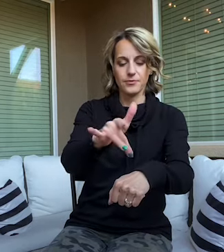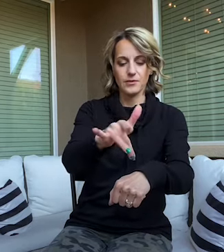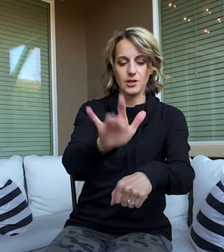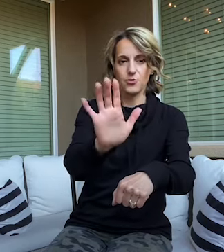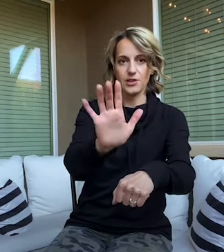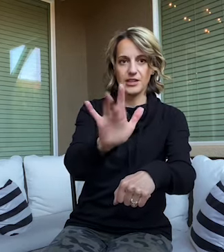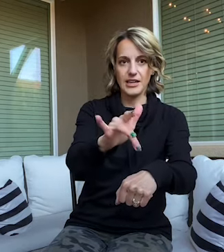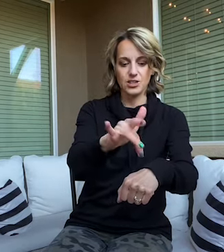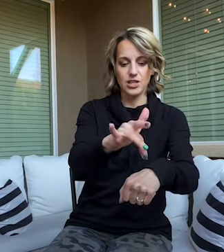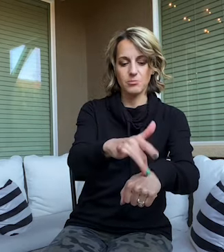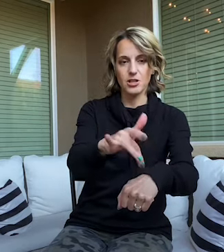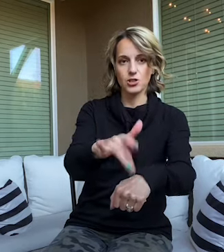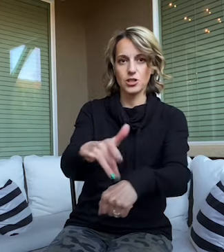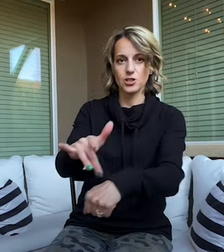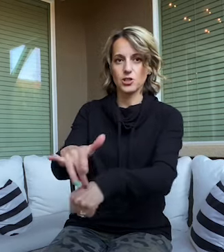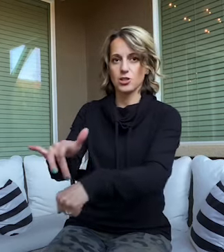you're feeling handshake, touch.